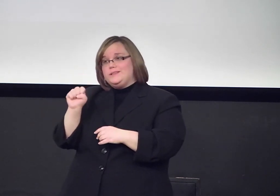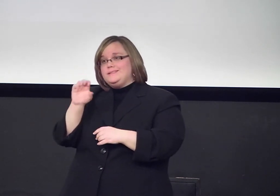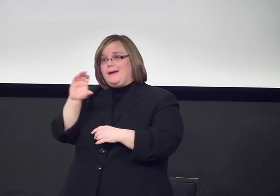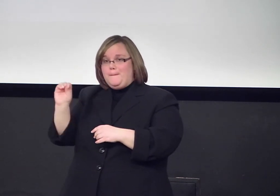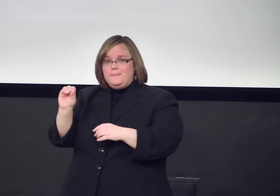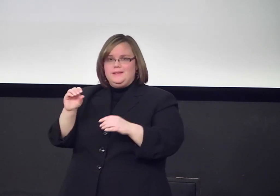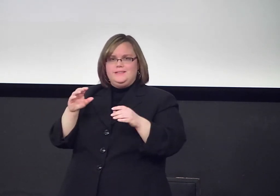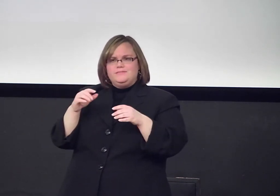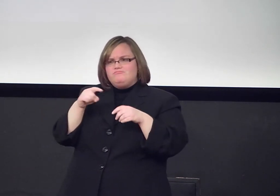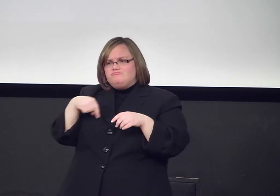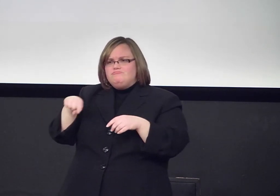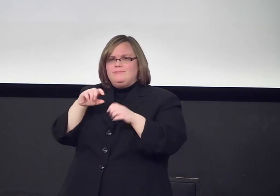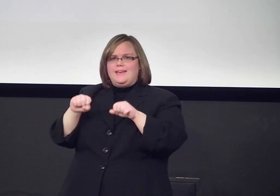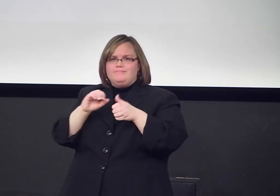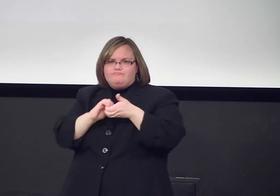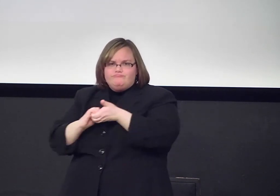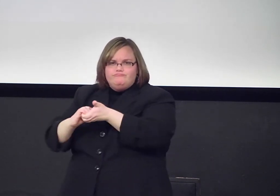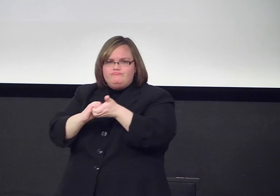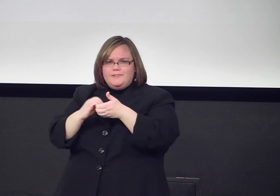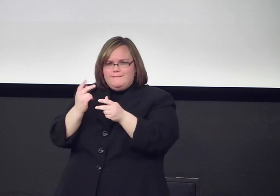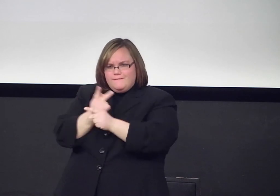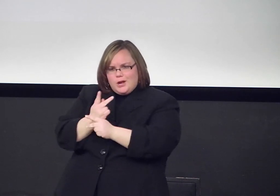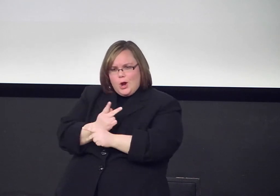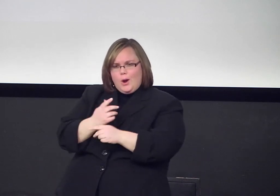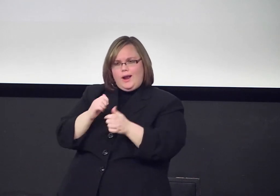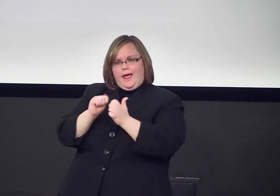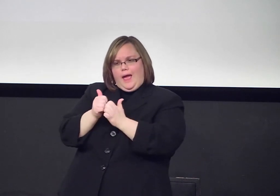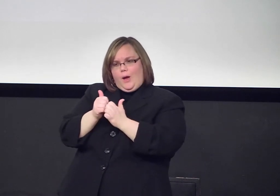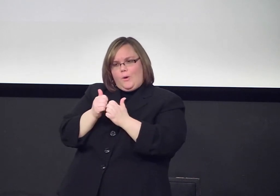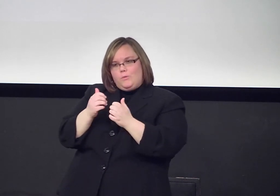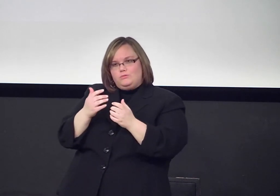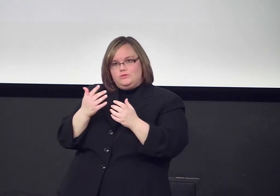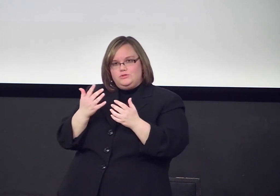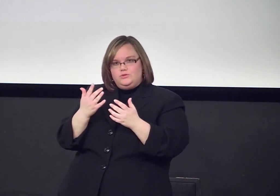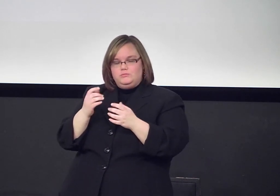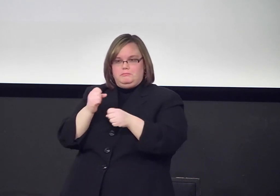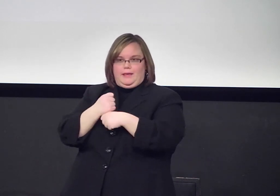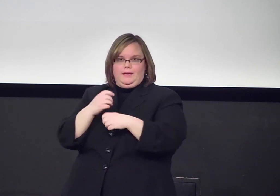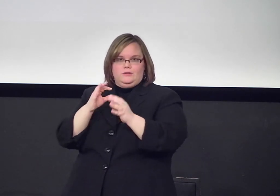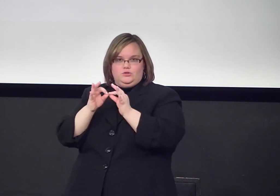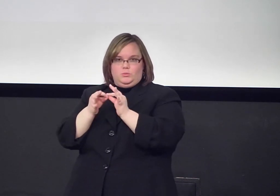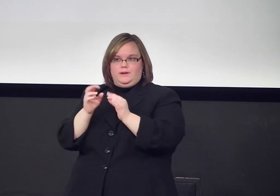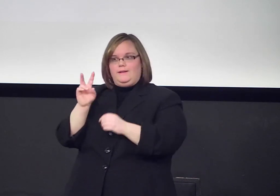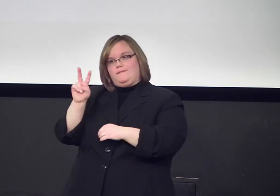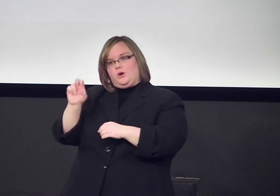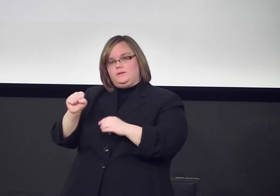VRS interpreters and VRS providers, if we could work together further to create